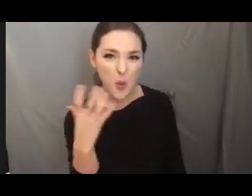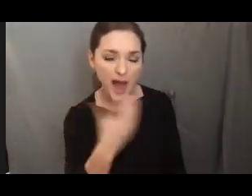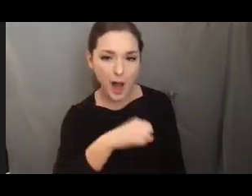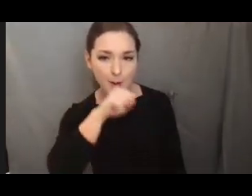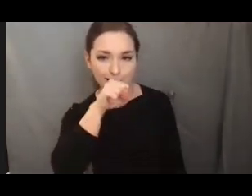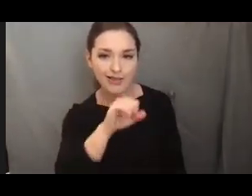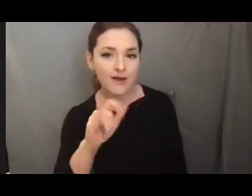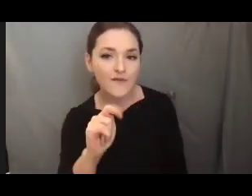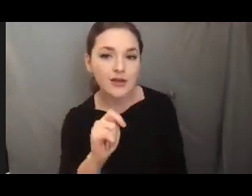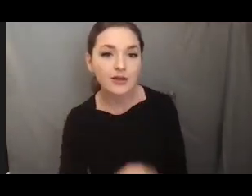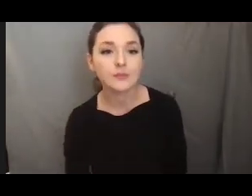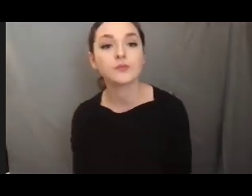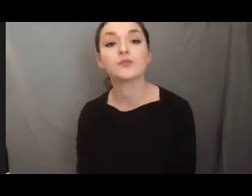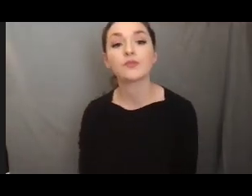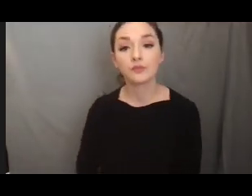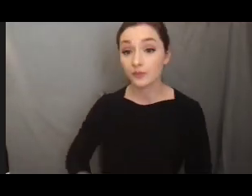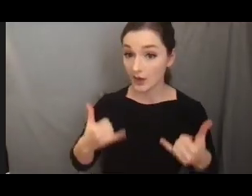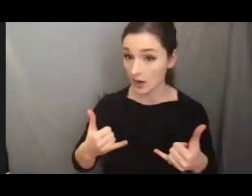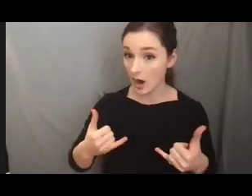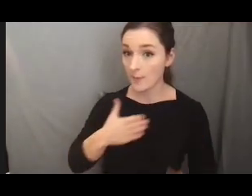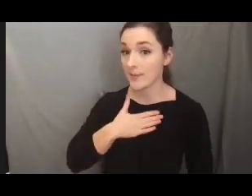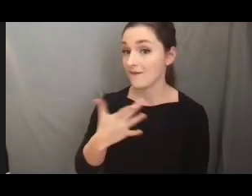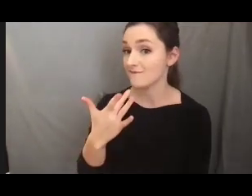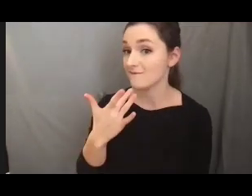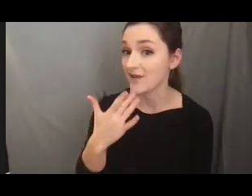now off to my favorite room.